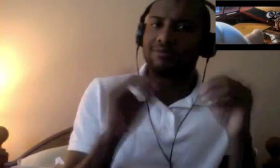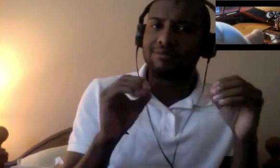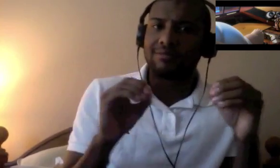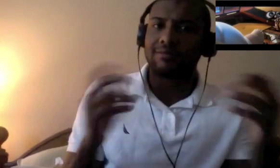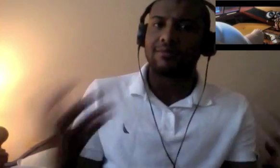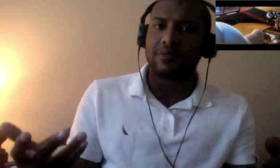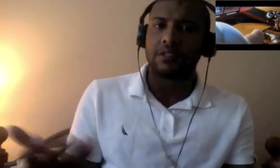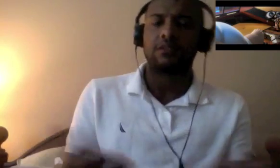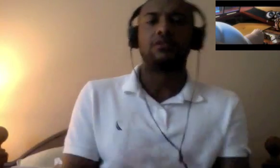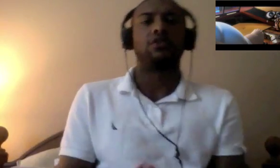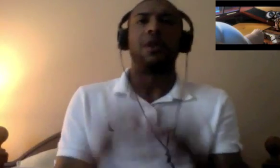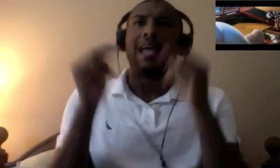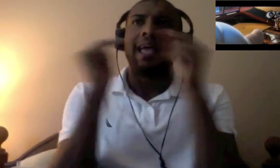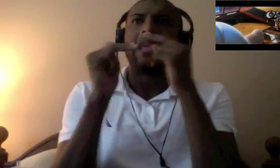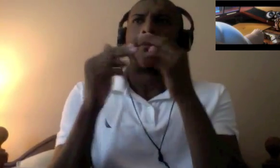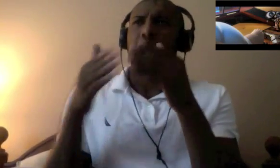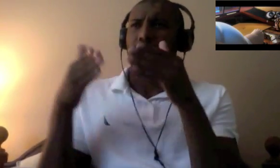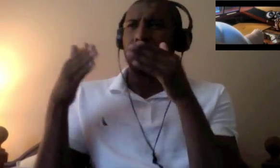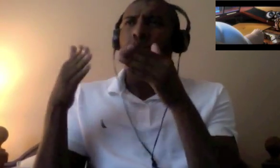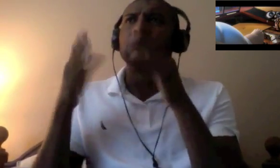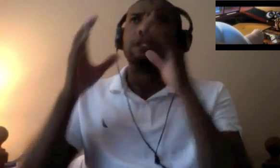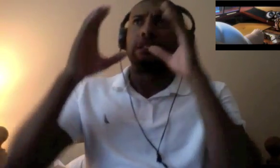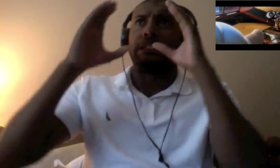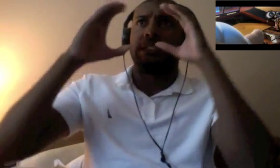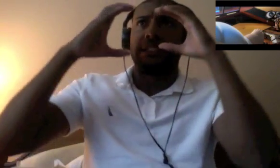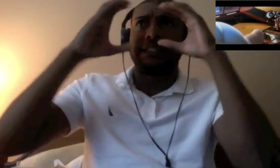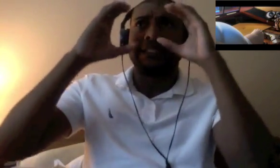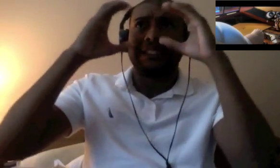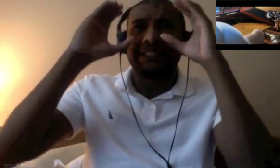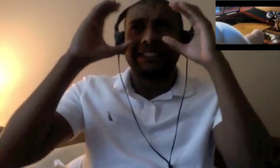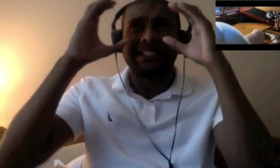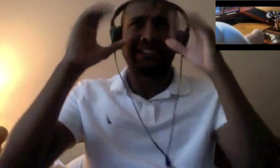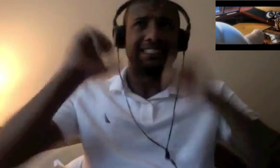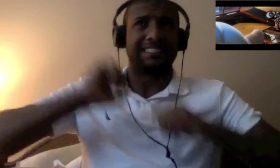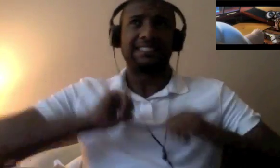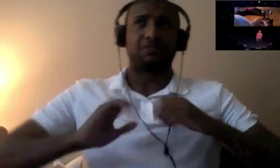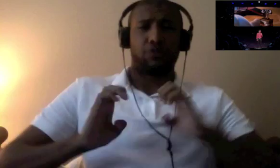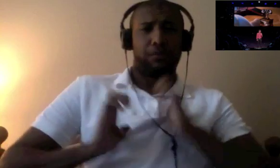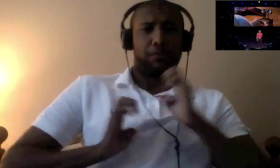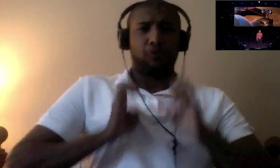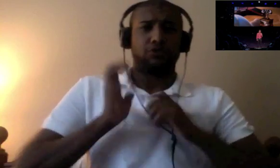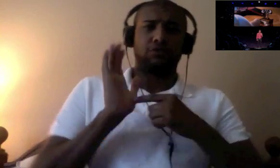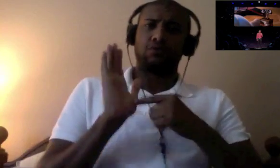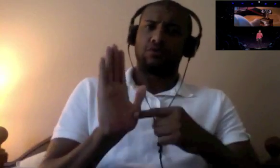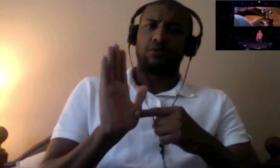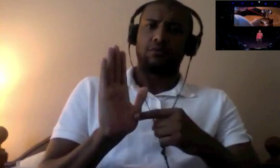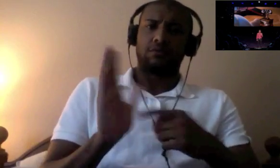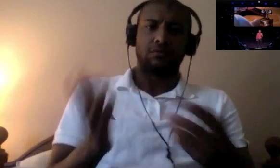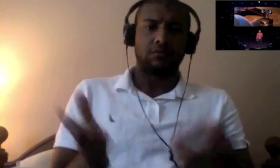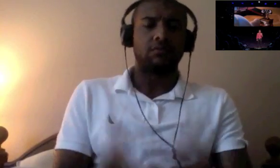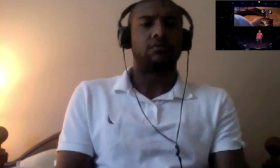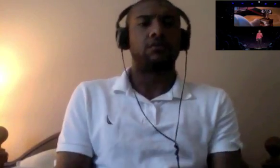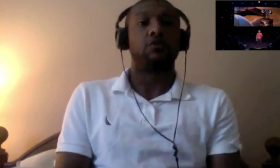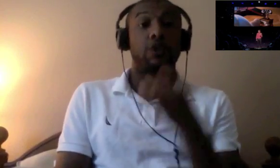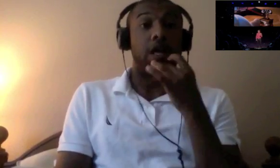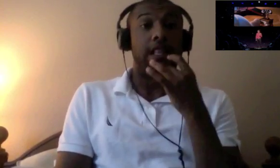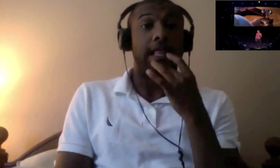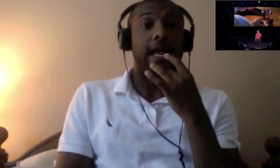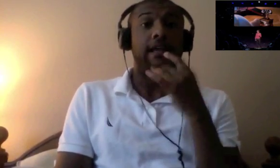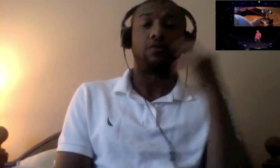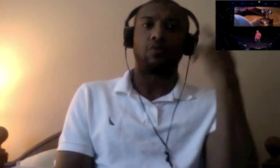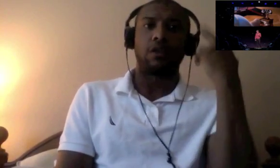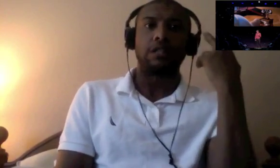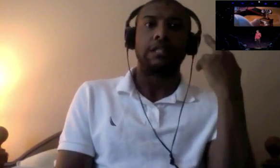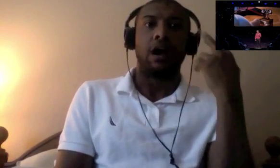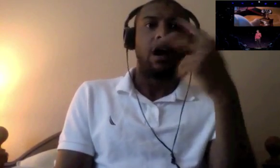the animators were heavily dependent on the binoculars to sell his acting and emotions. We started lighting and we realized the triple